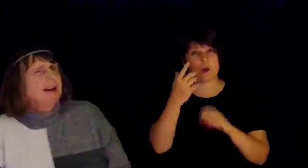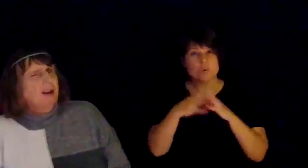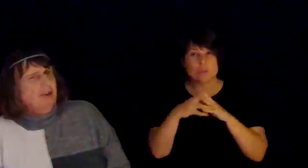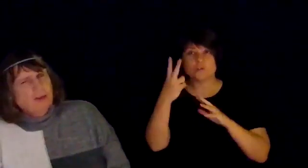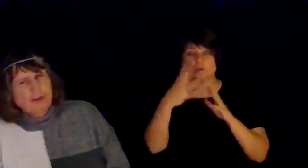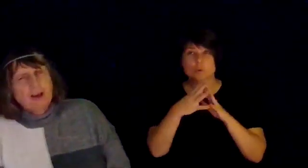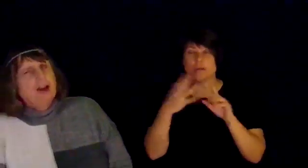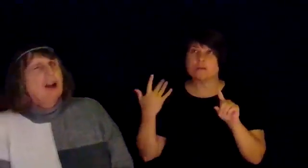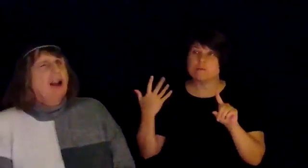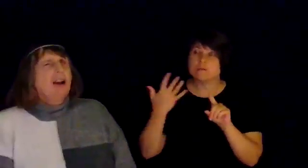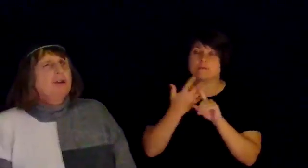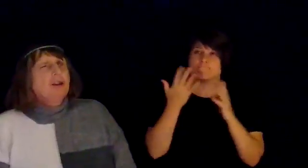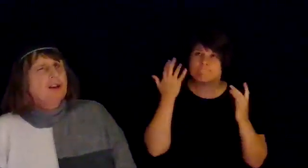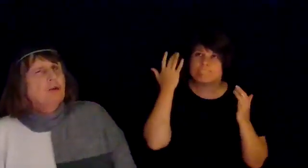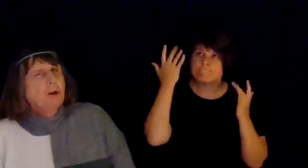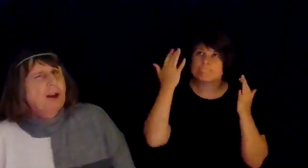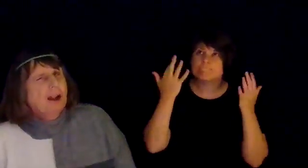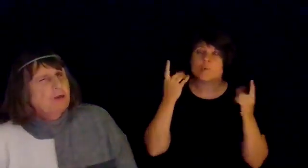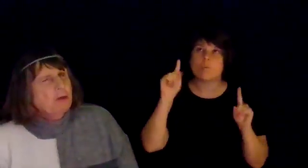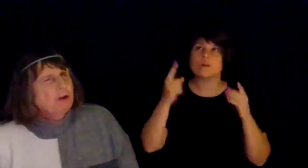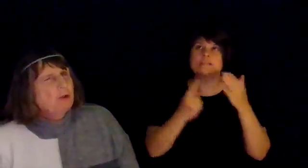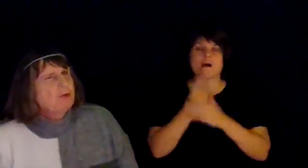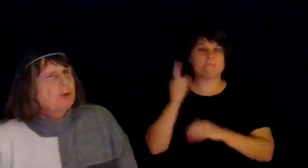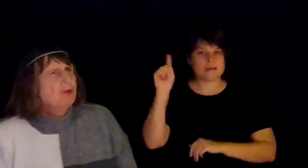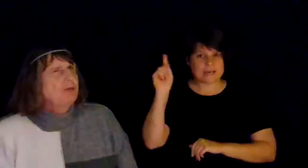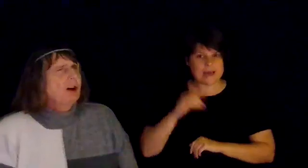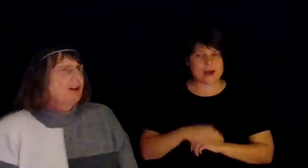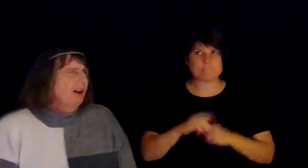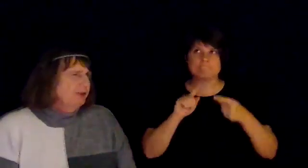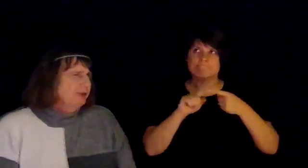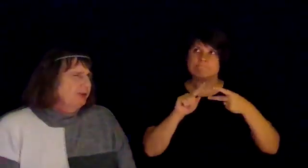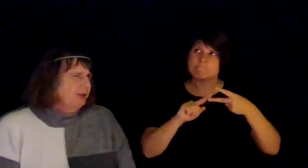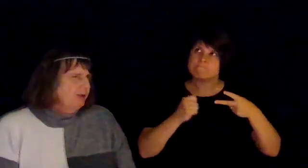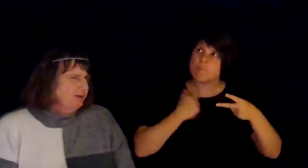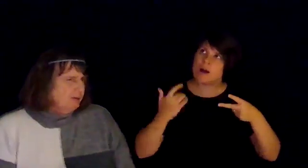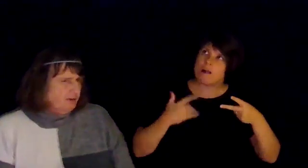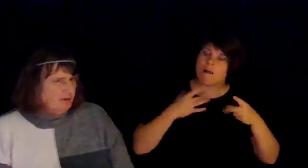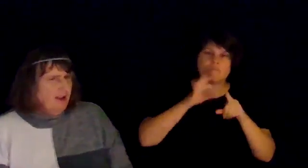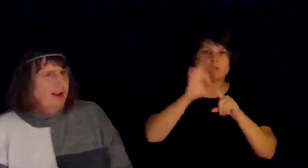where am I now? How do I want to improve my life?